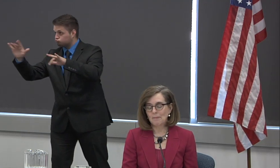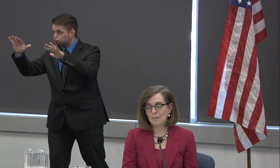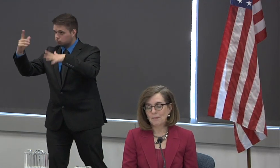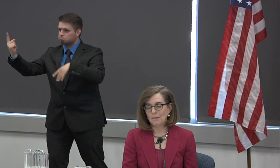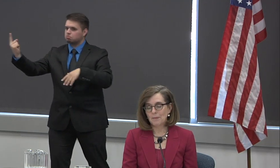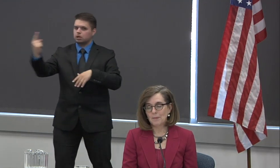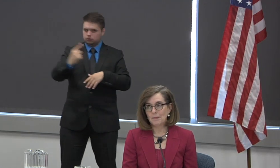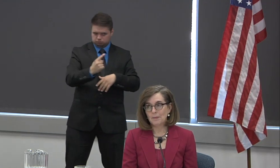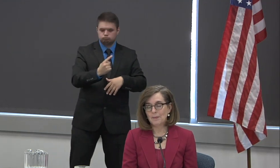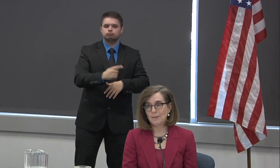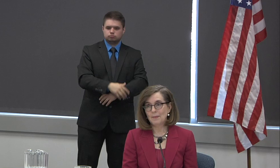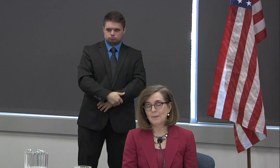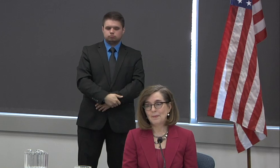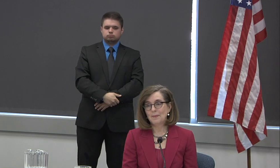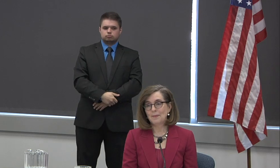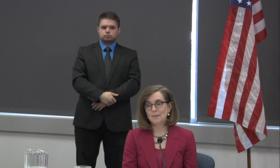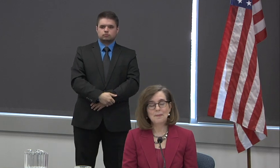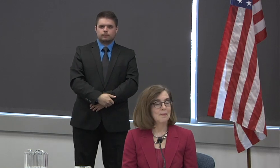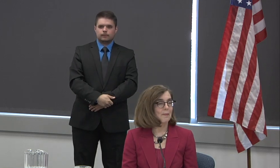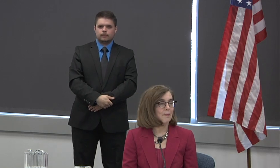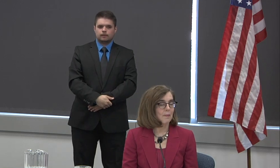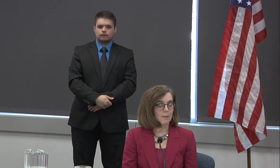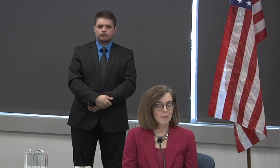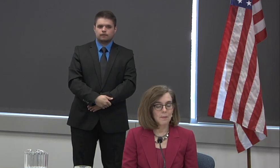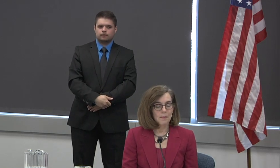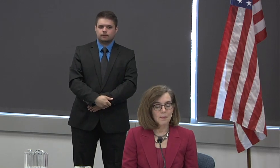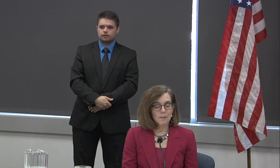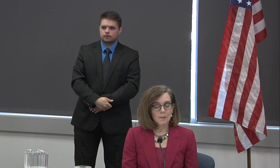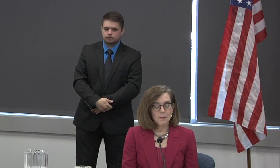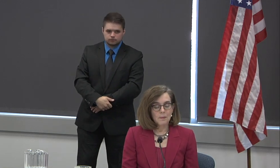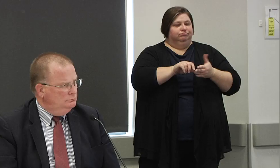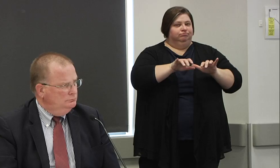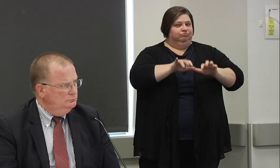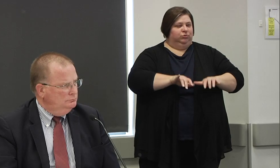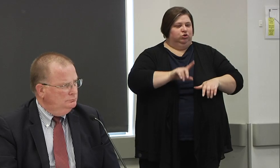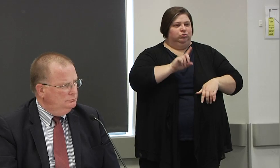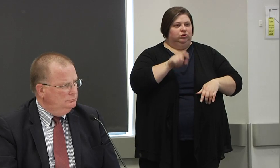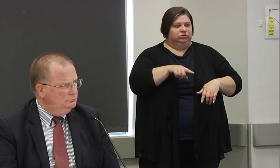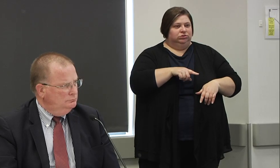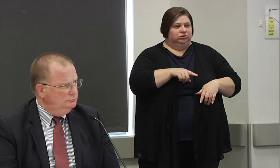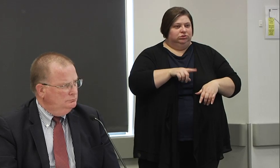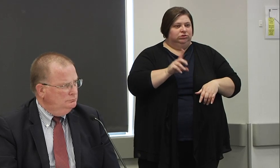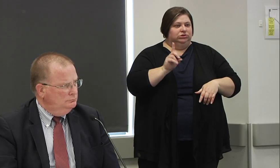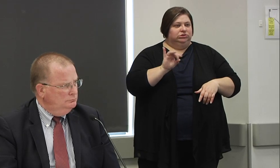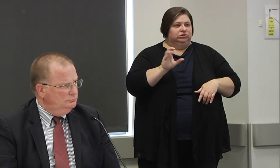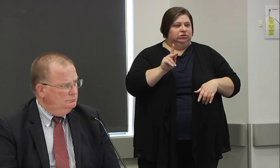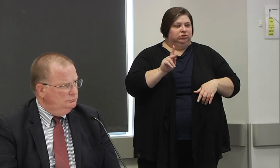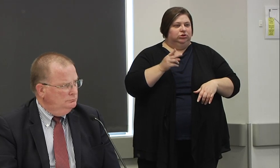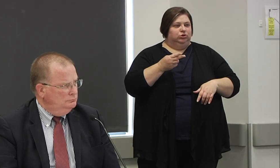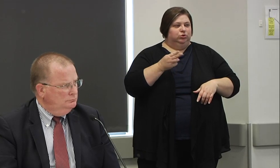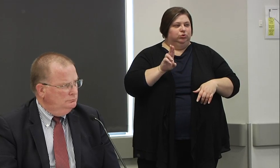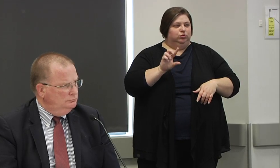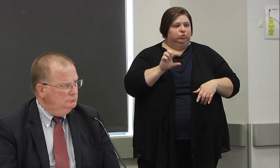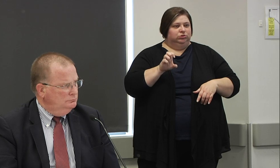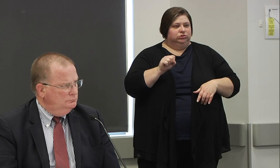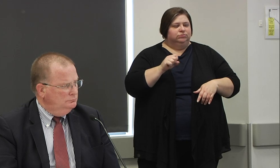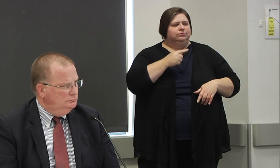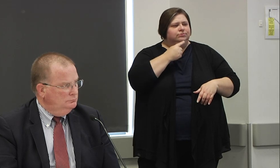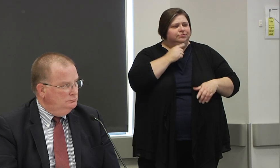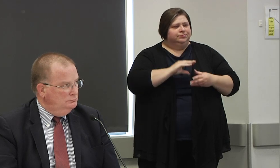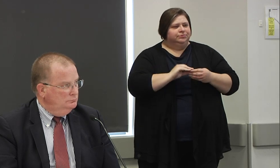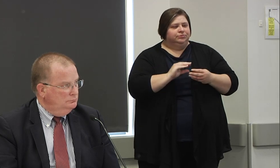Next question will be a written question from Dick Hughes. Dick Hughes asks, what is the status of looking at reopening of